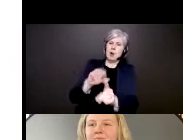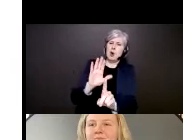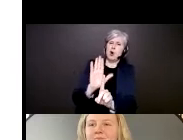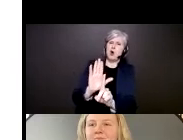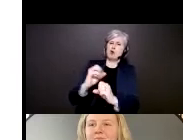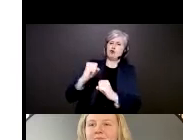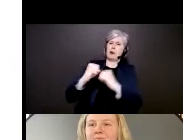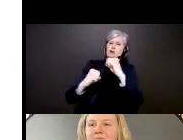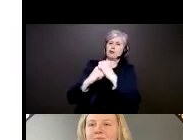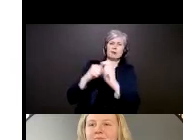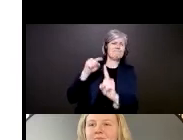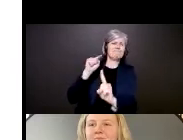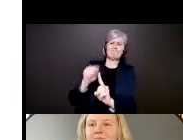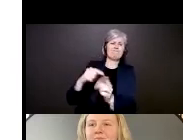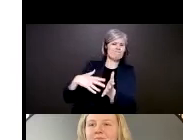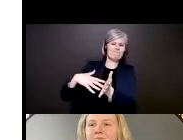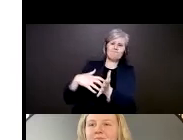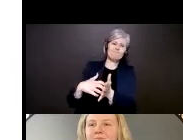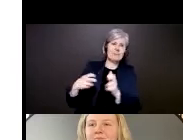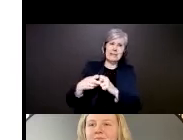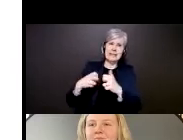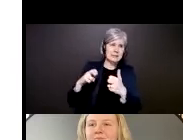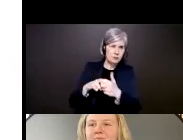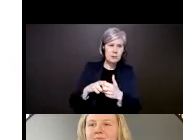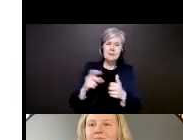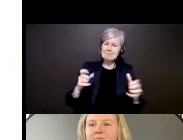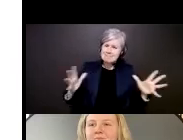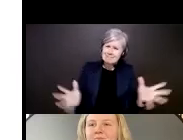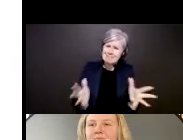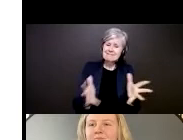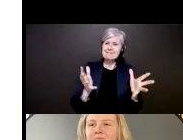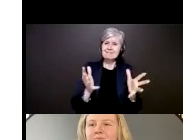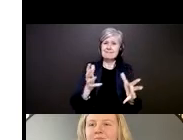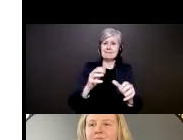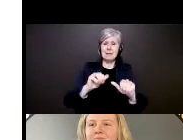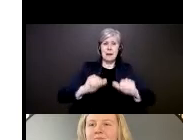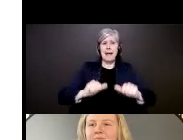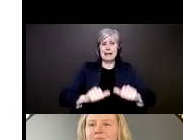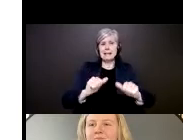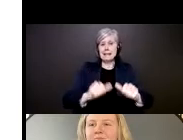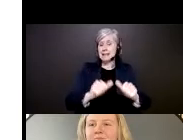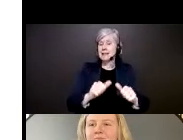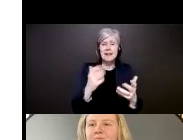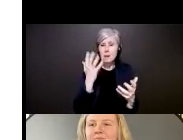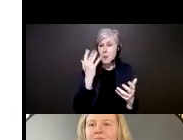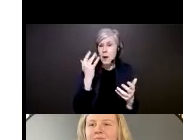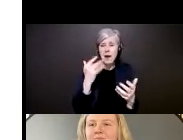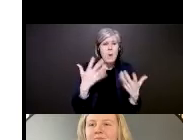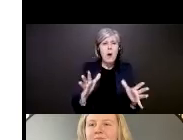engaging community and building capacity to work together so that the work is not so separate or siloed. And then, of